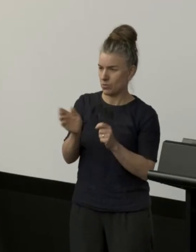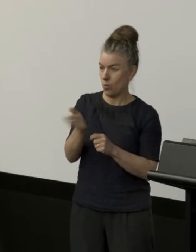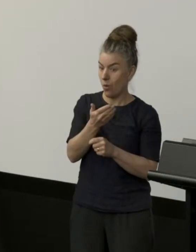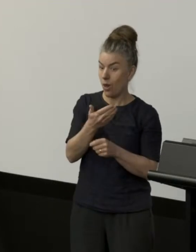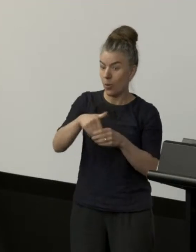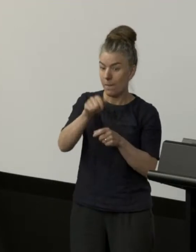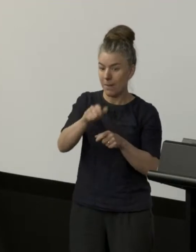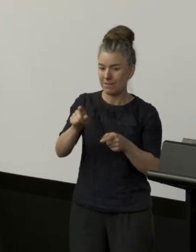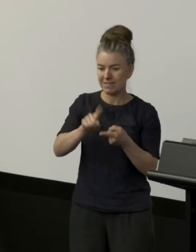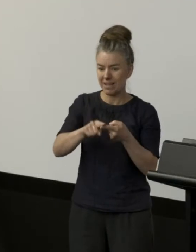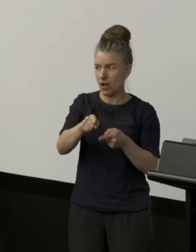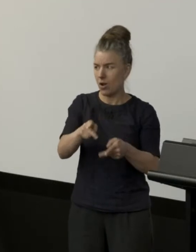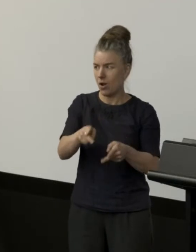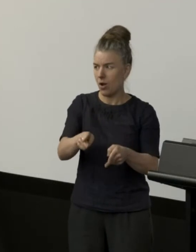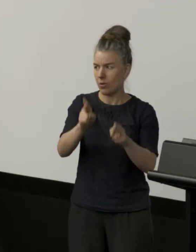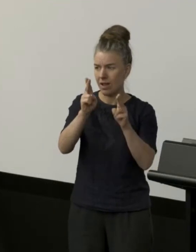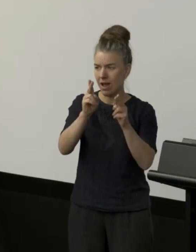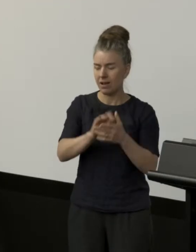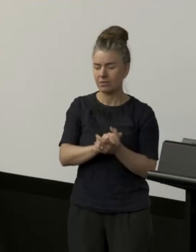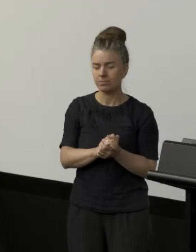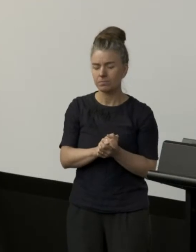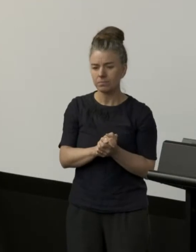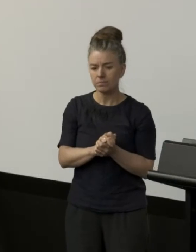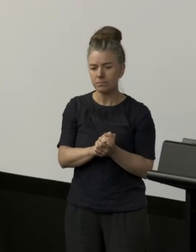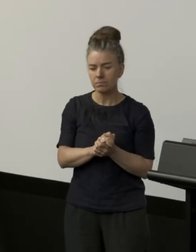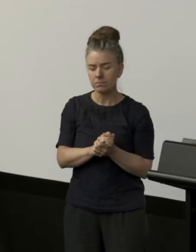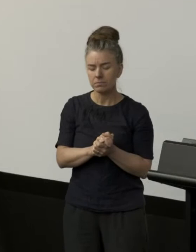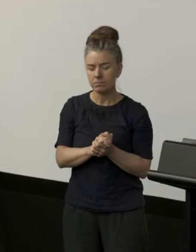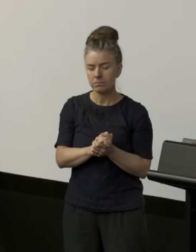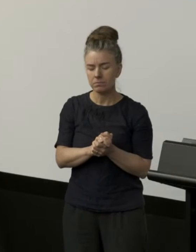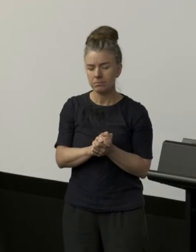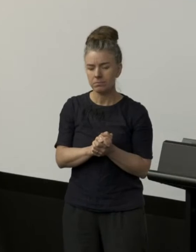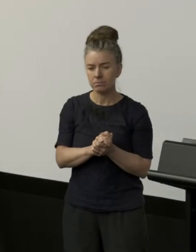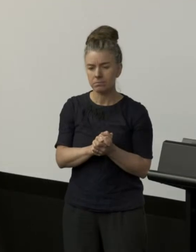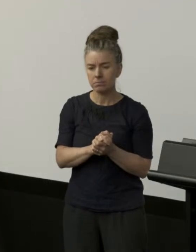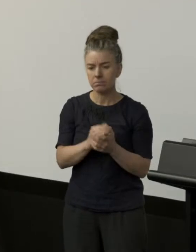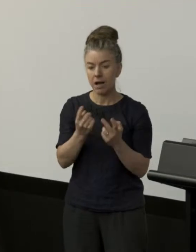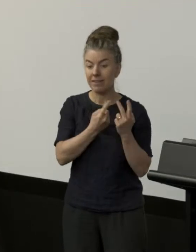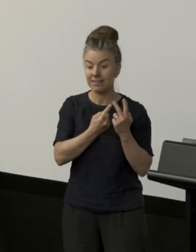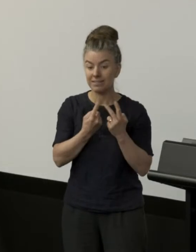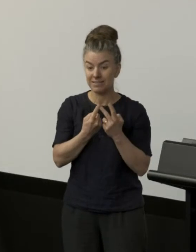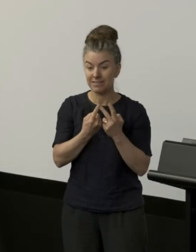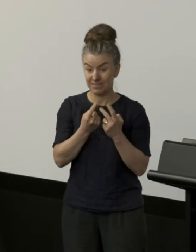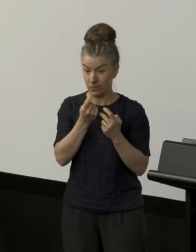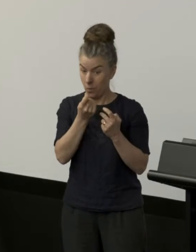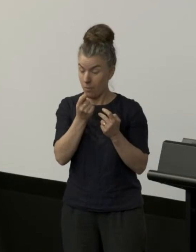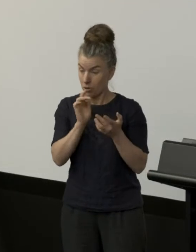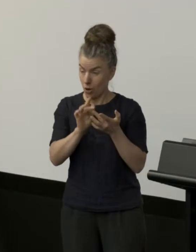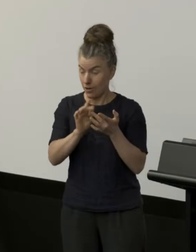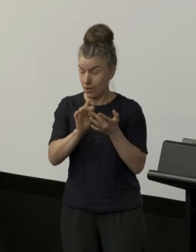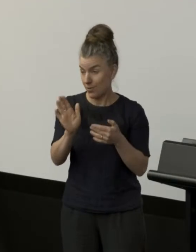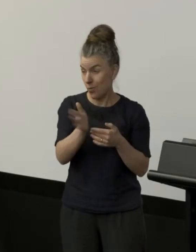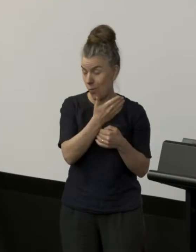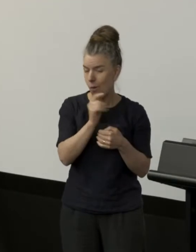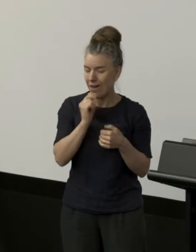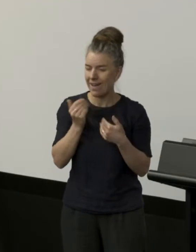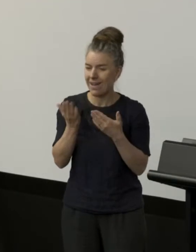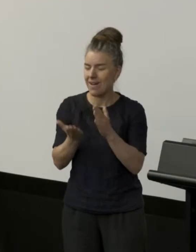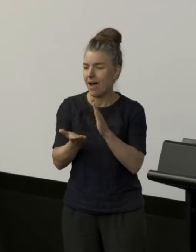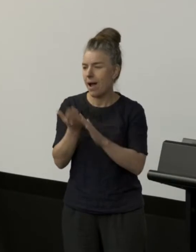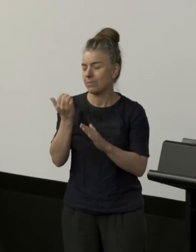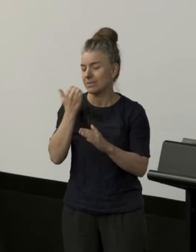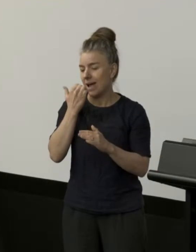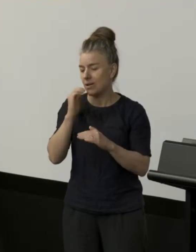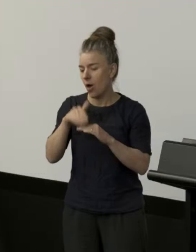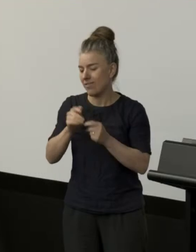hotel, and the staff, and we all the others are just about all contacted, and we'll be able to update on